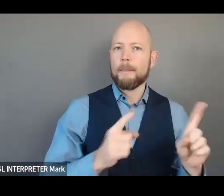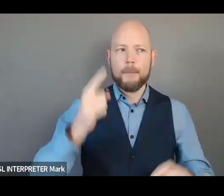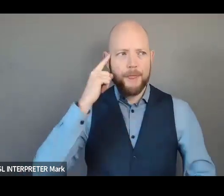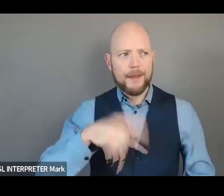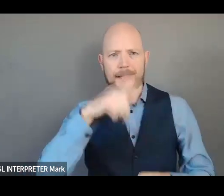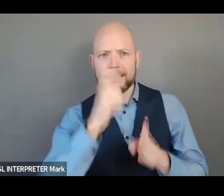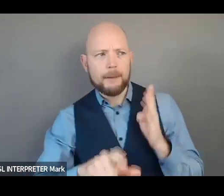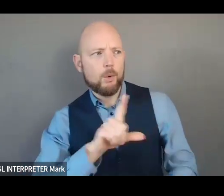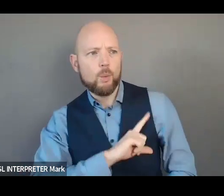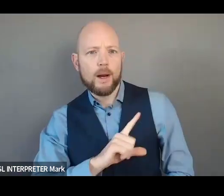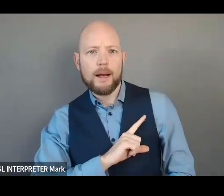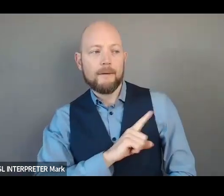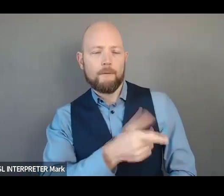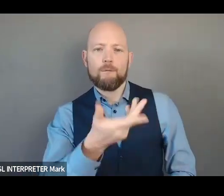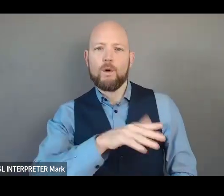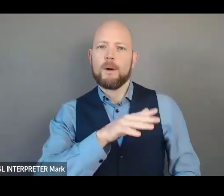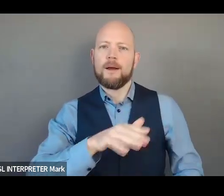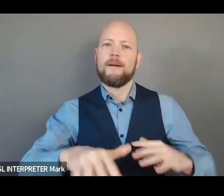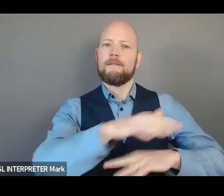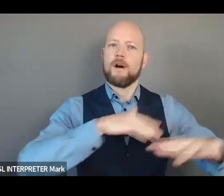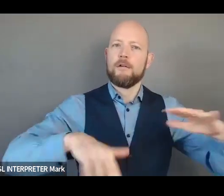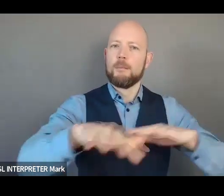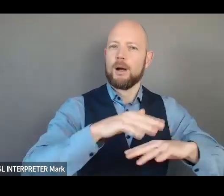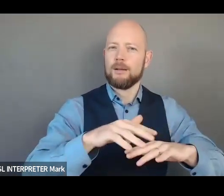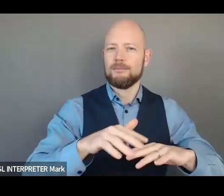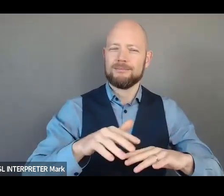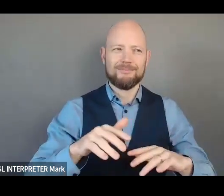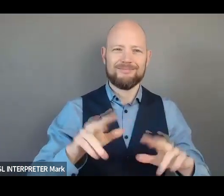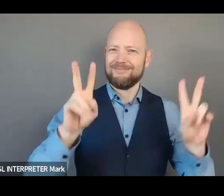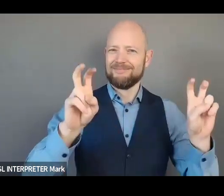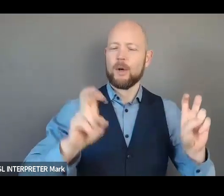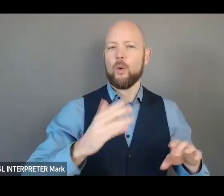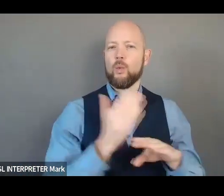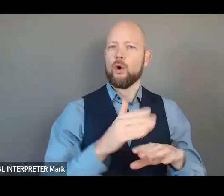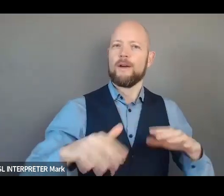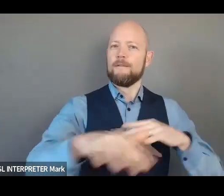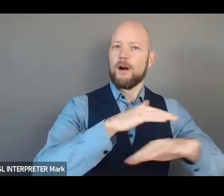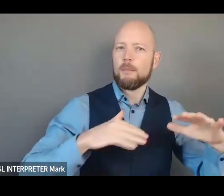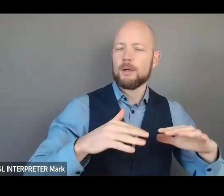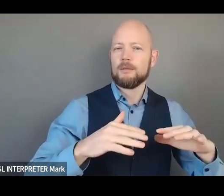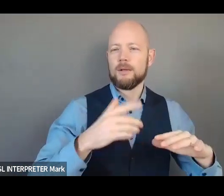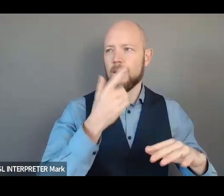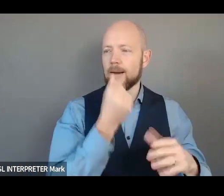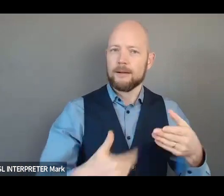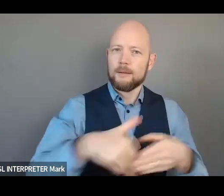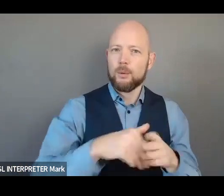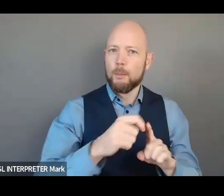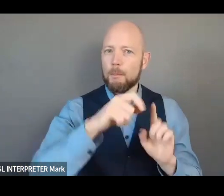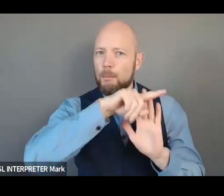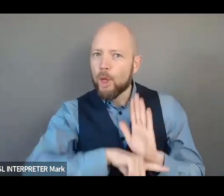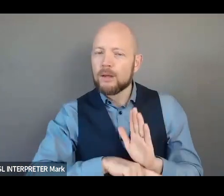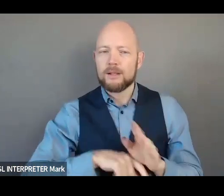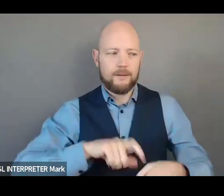by their environment. So for us, that would be our working environment. So that can be policies, it can be the physical environment, it can